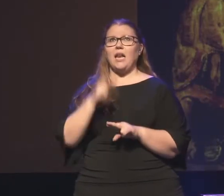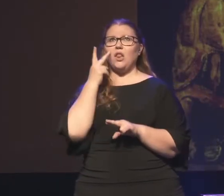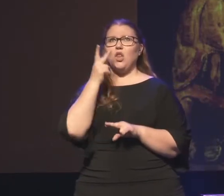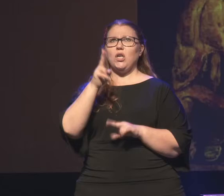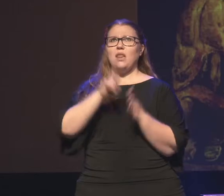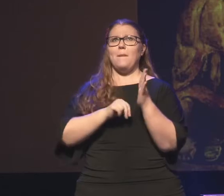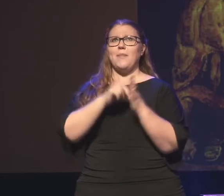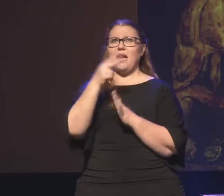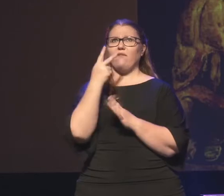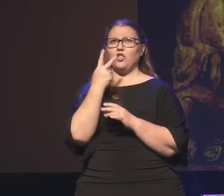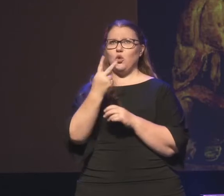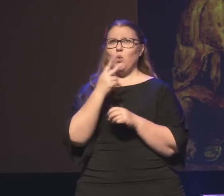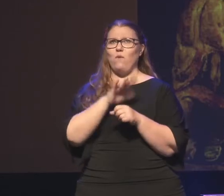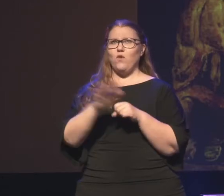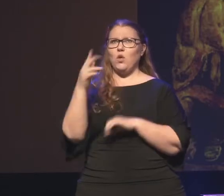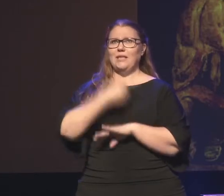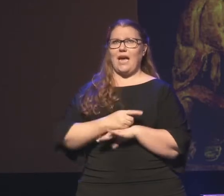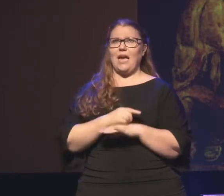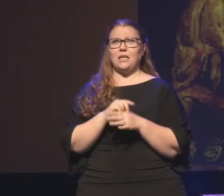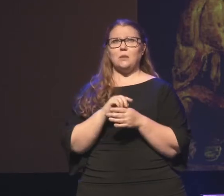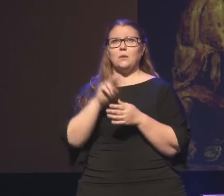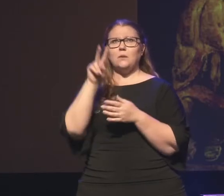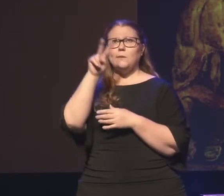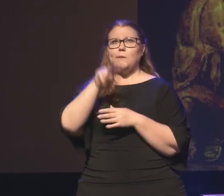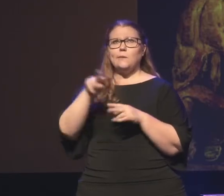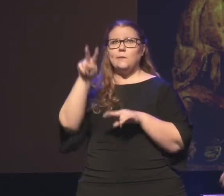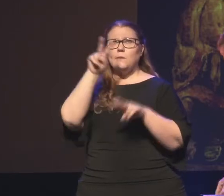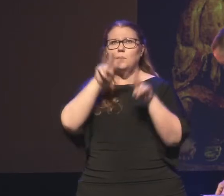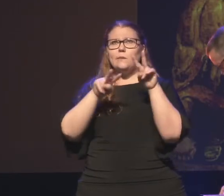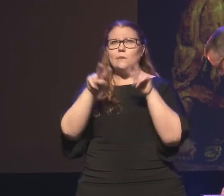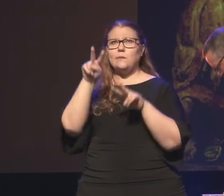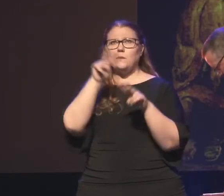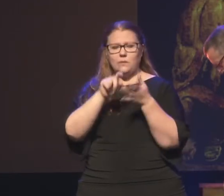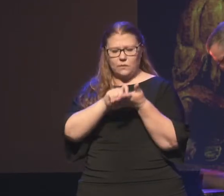full days, taking notes, copying. And then he wrote a book